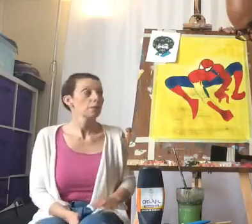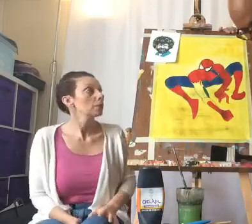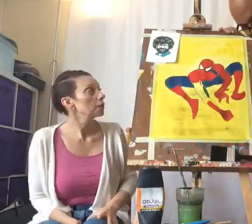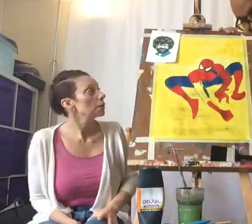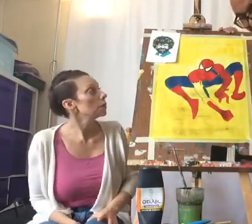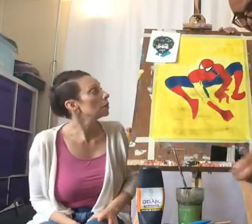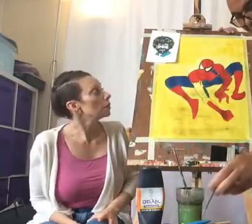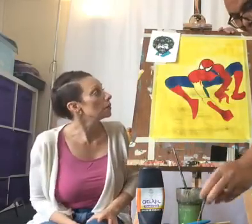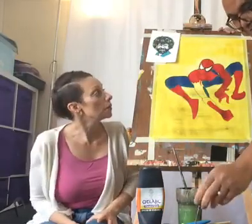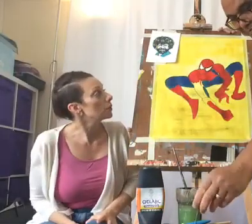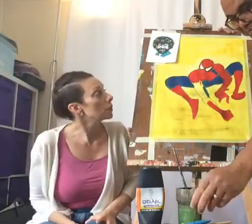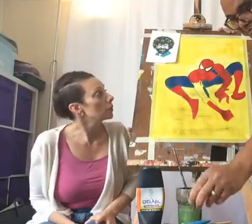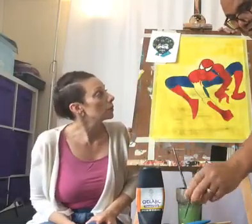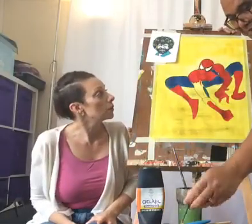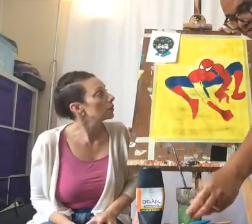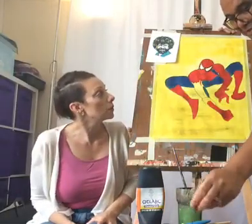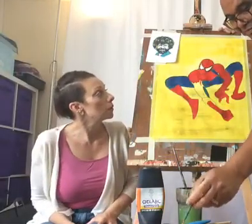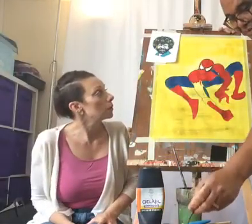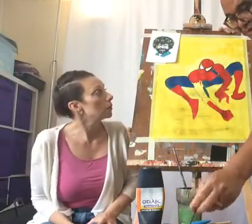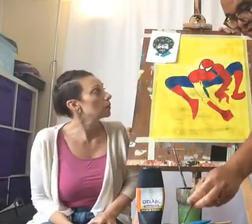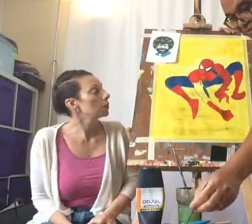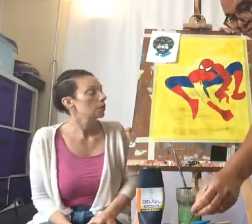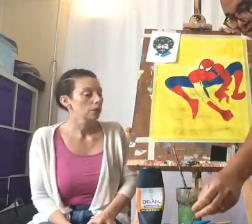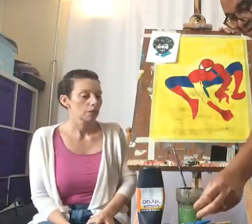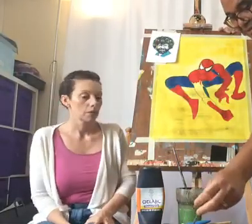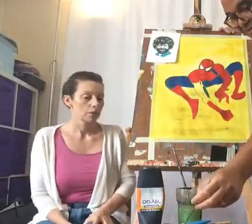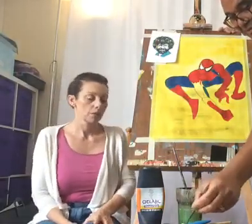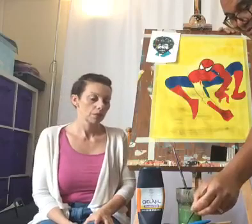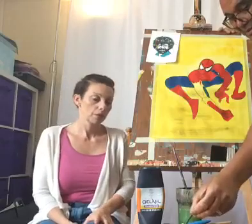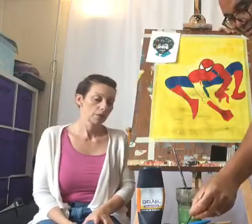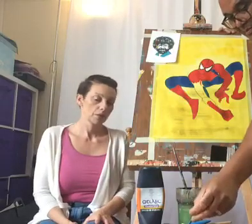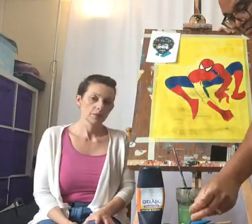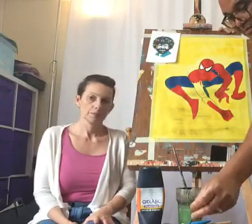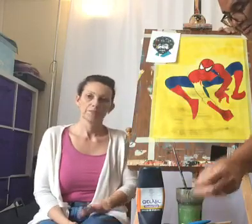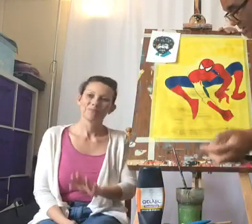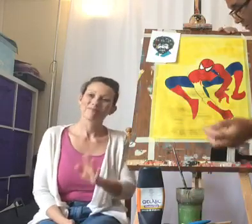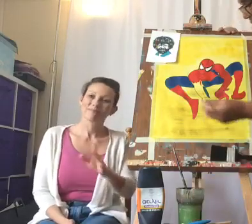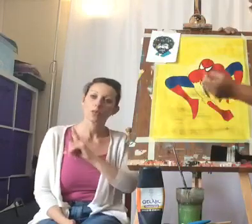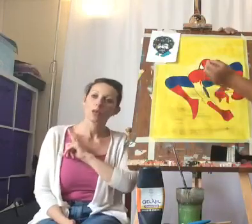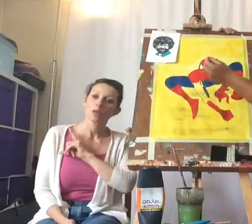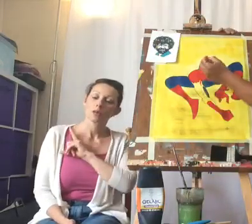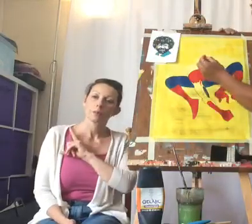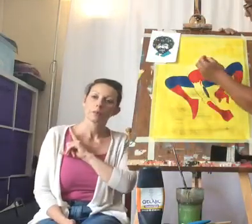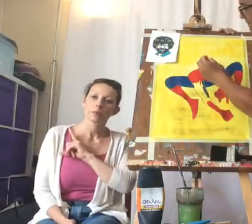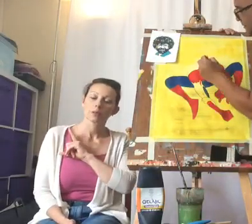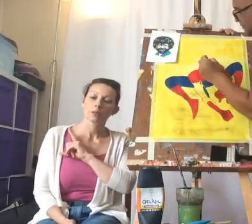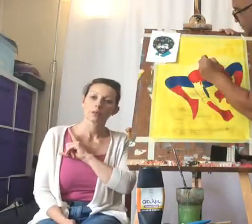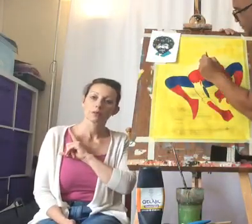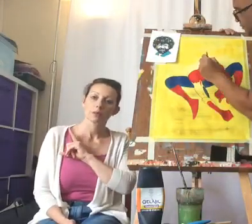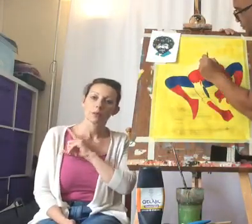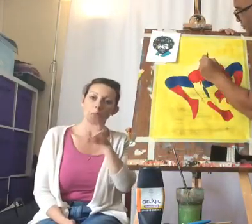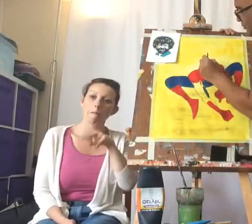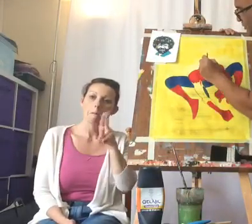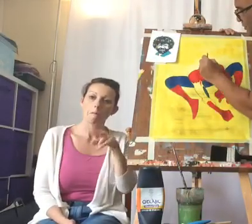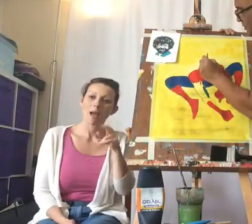And because it's not really that dry, so it's a bit of a difficult.